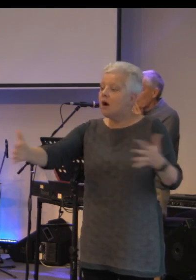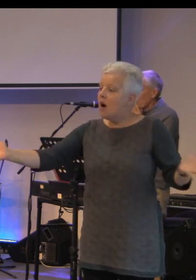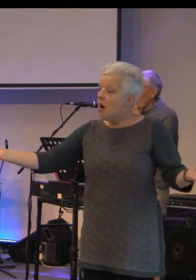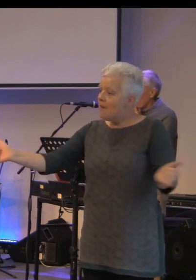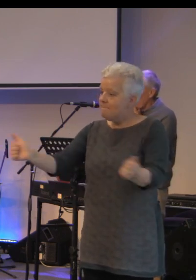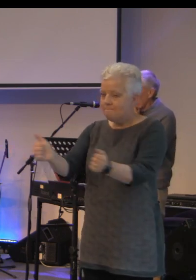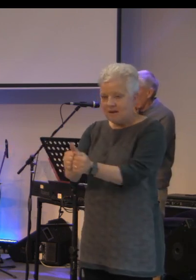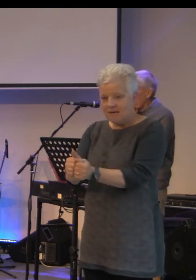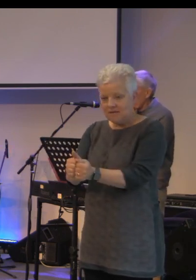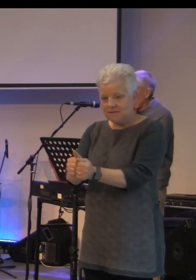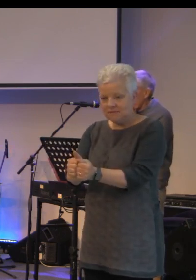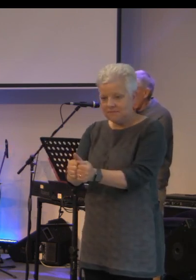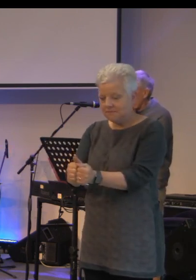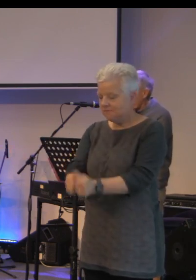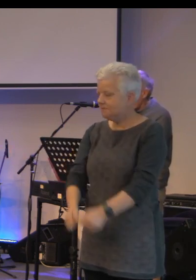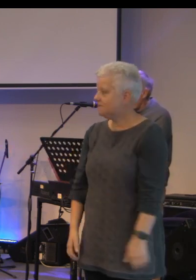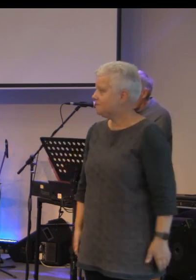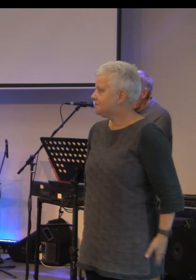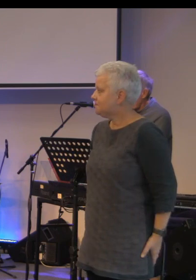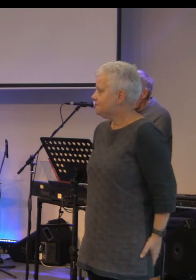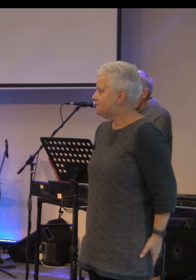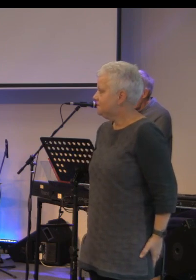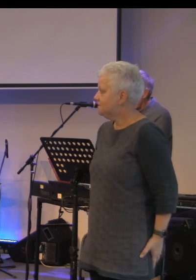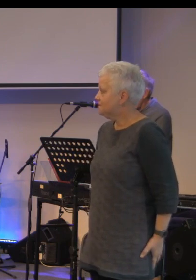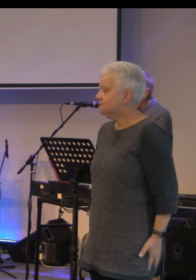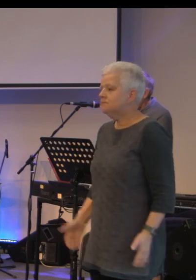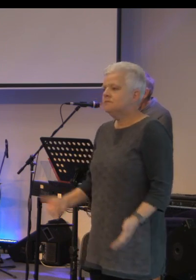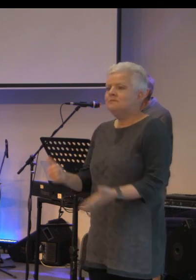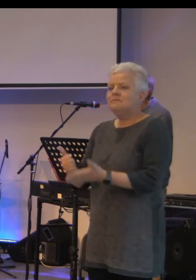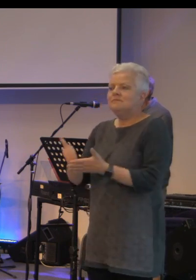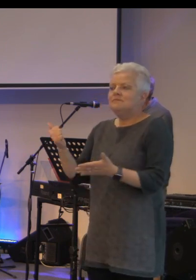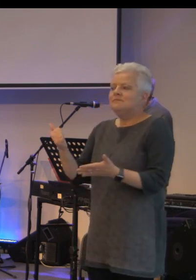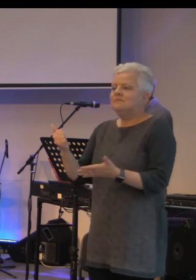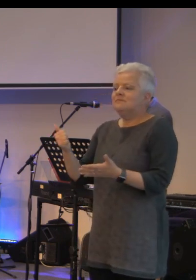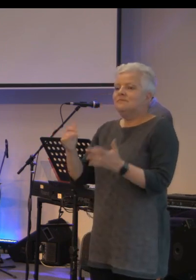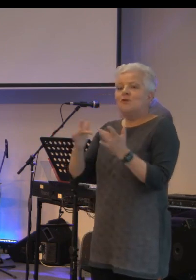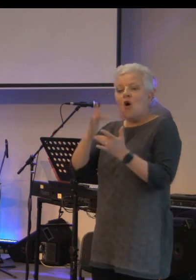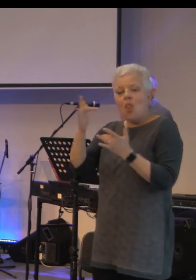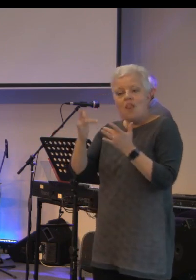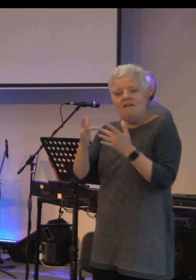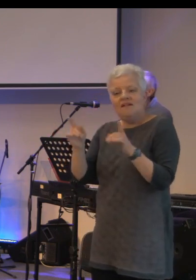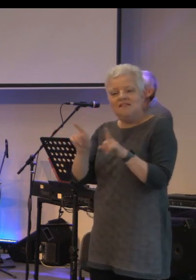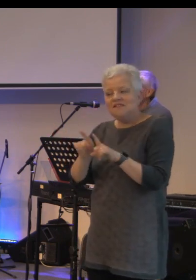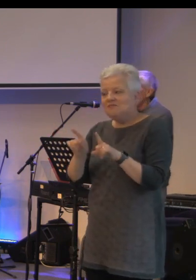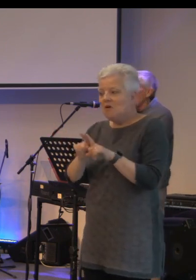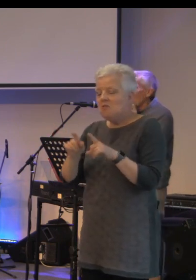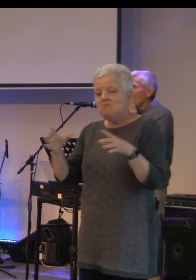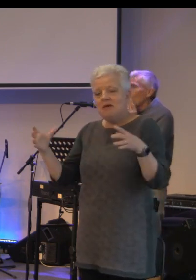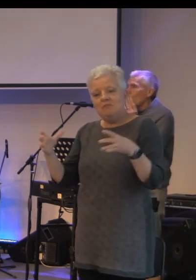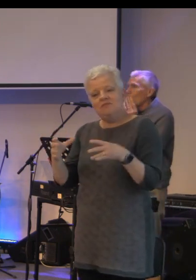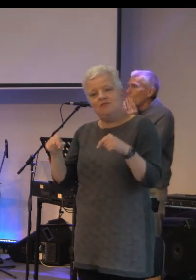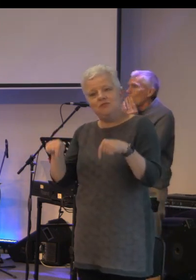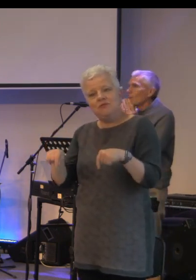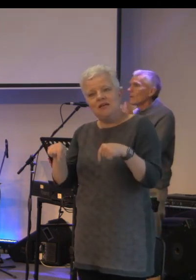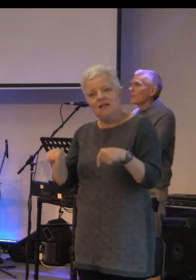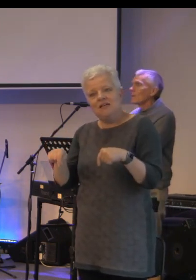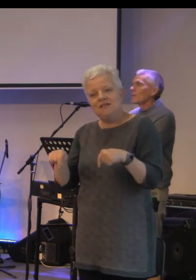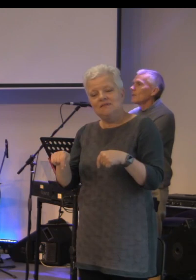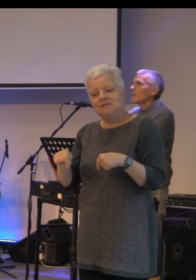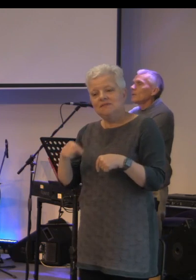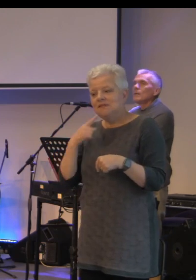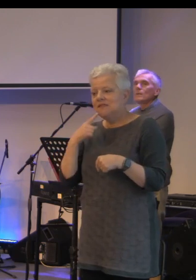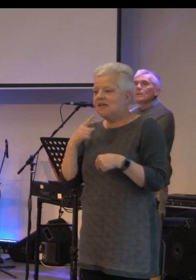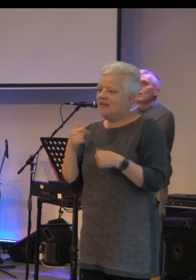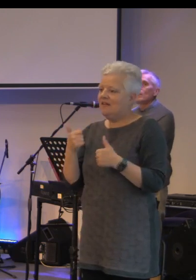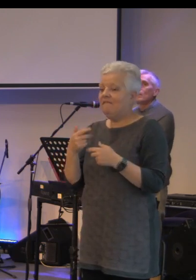Amen. Amen. Amen. It's been great to share online and with those people gathered here today. As I say, if you're a